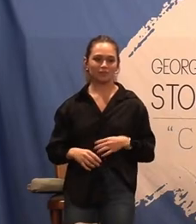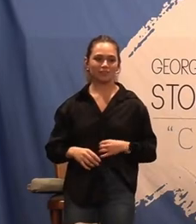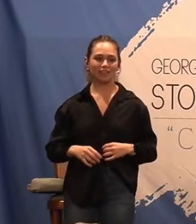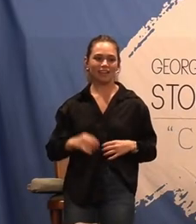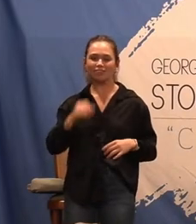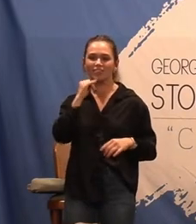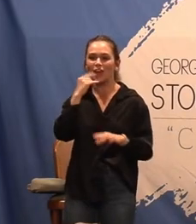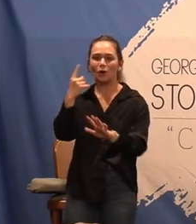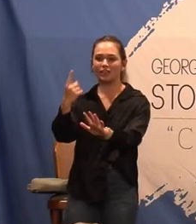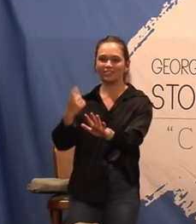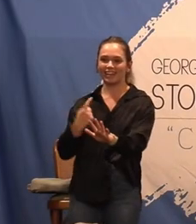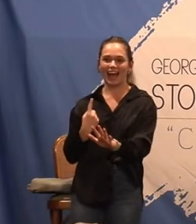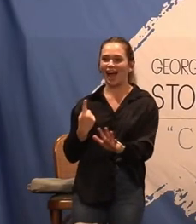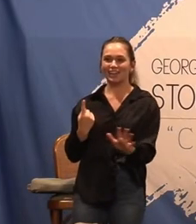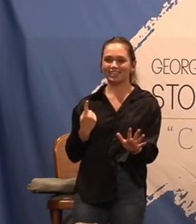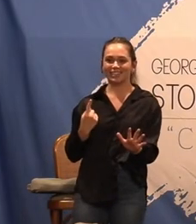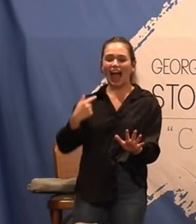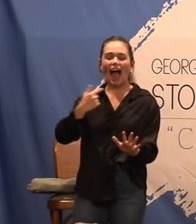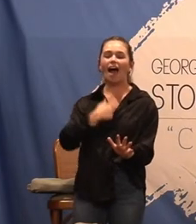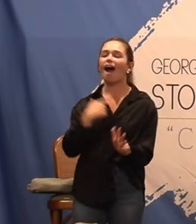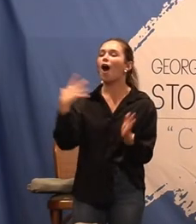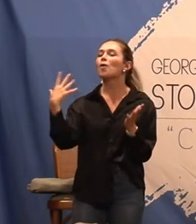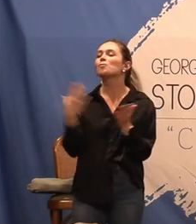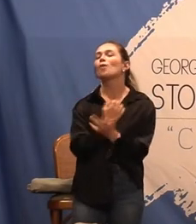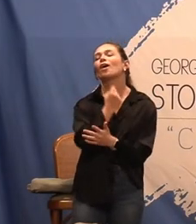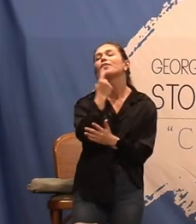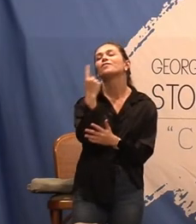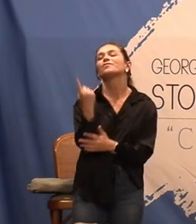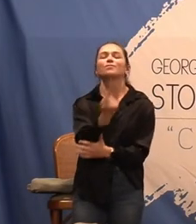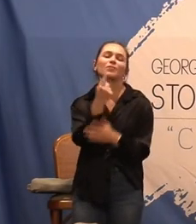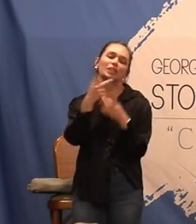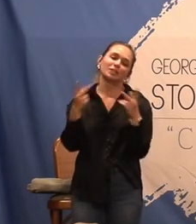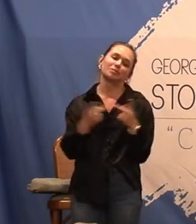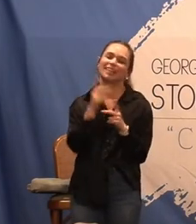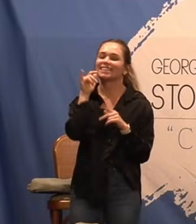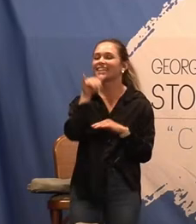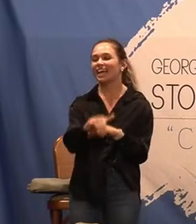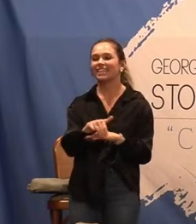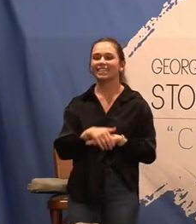They don't even ask. I won first place that night.